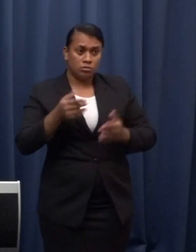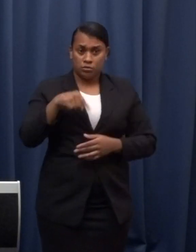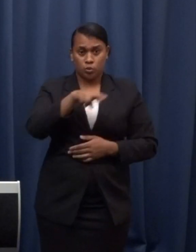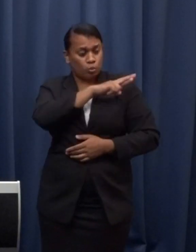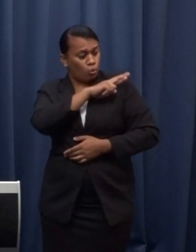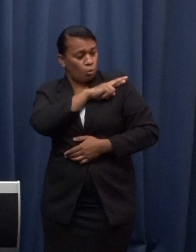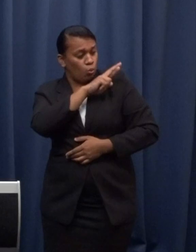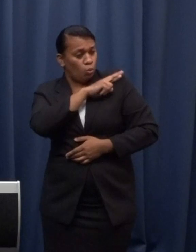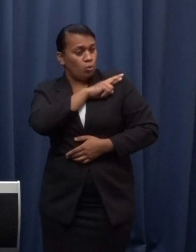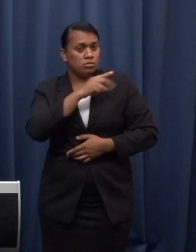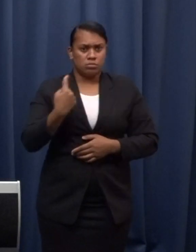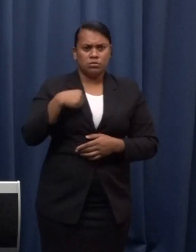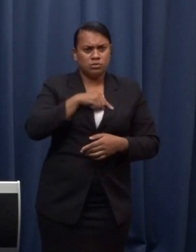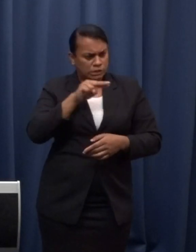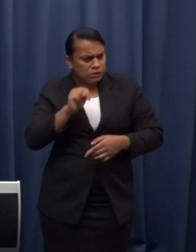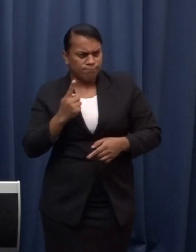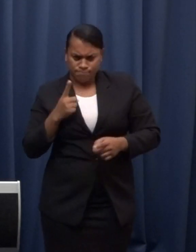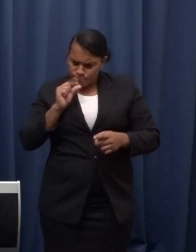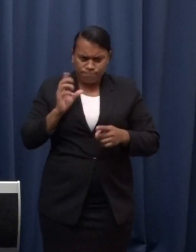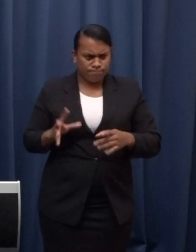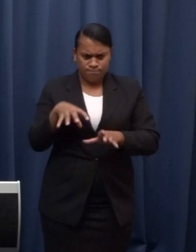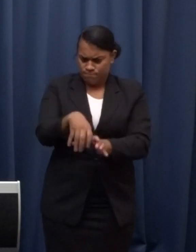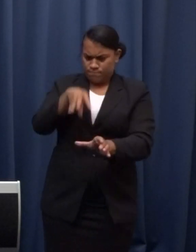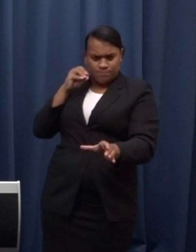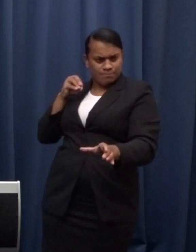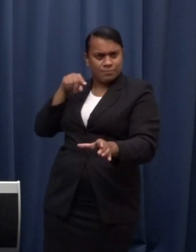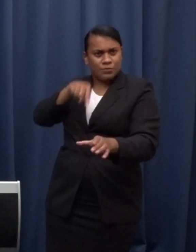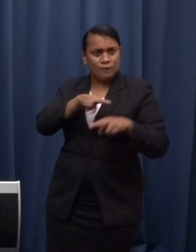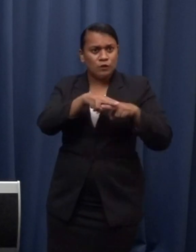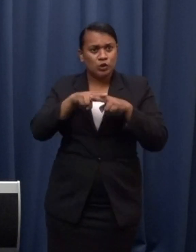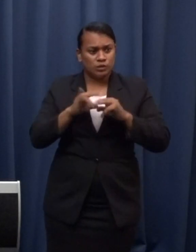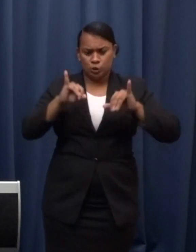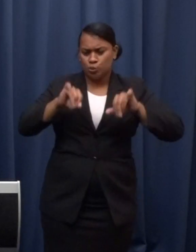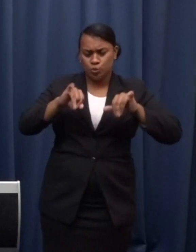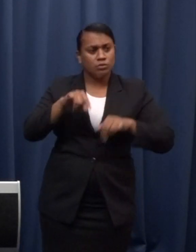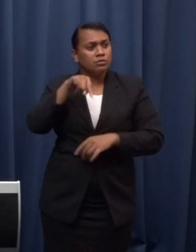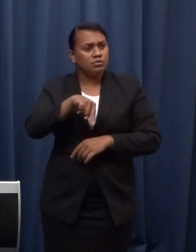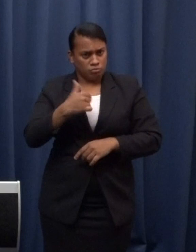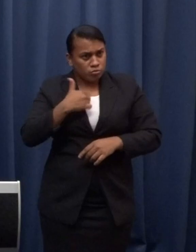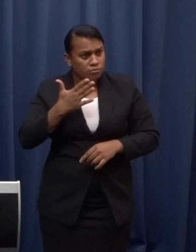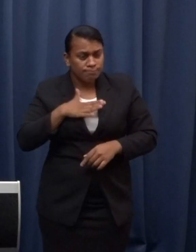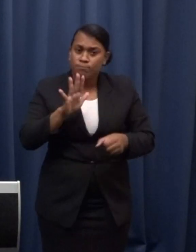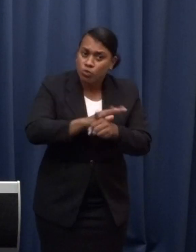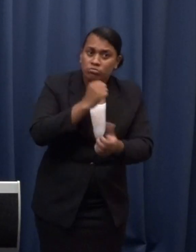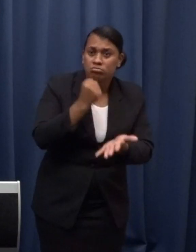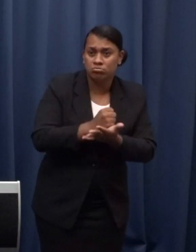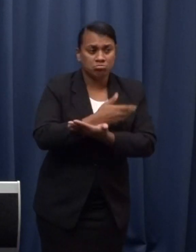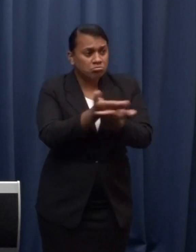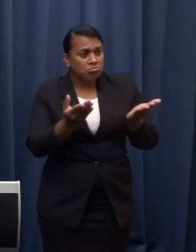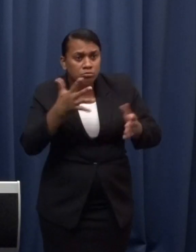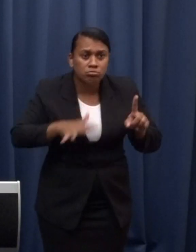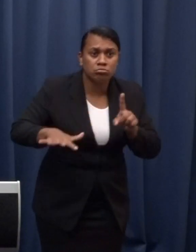Fiji out in front of this. I want to assure every Fijian family that Fiji is food